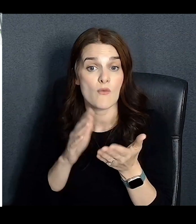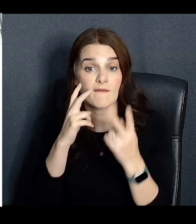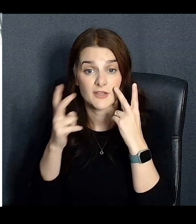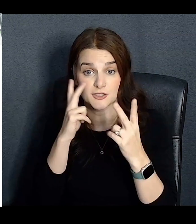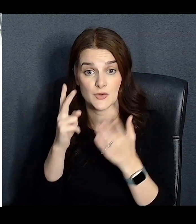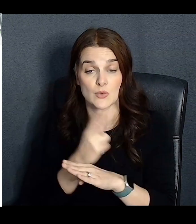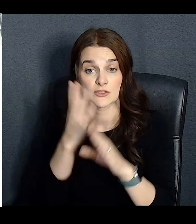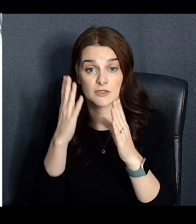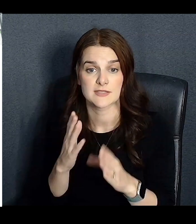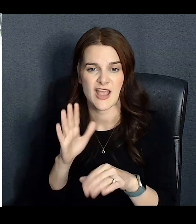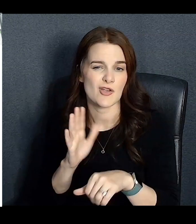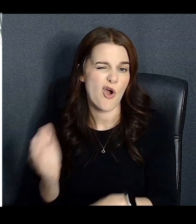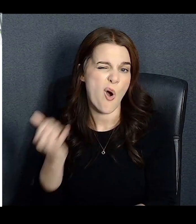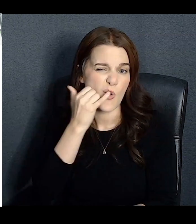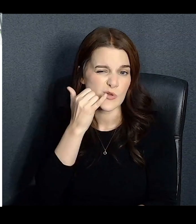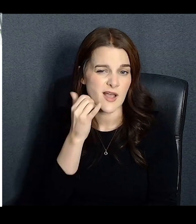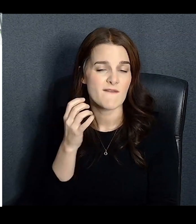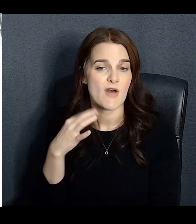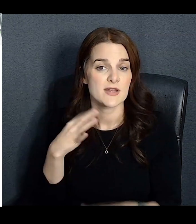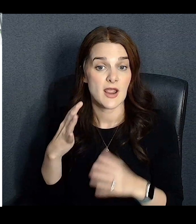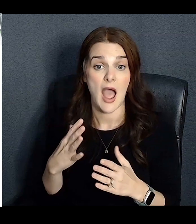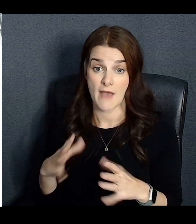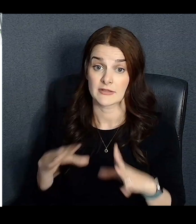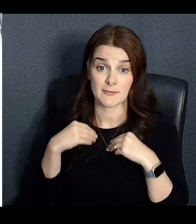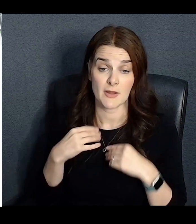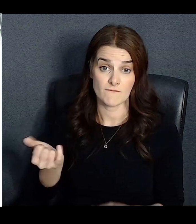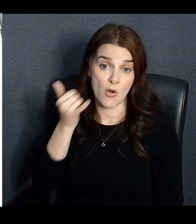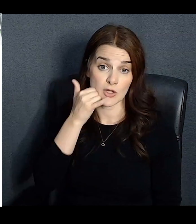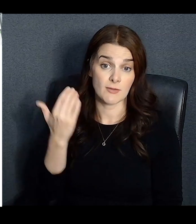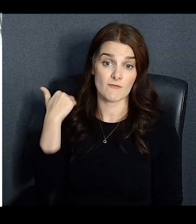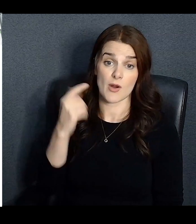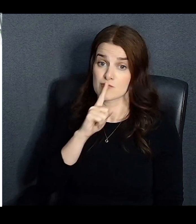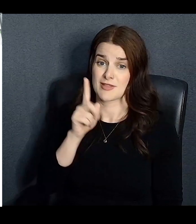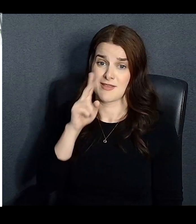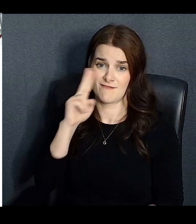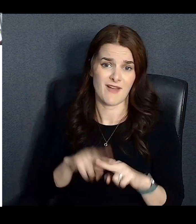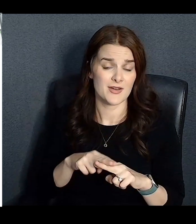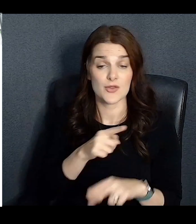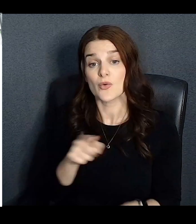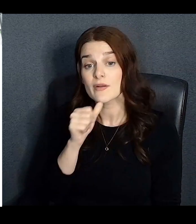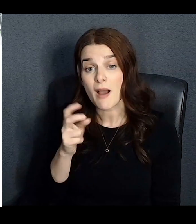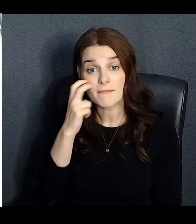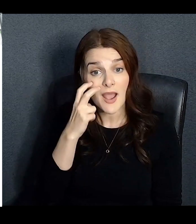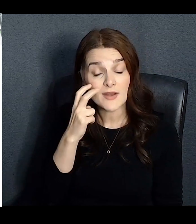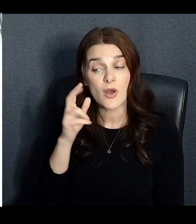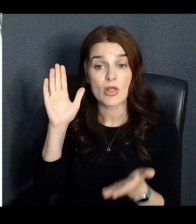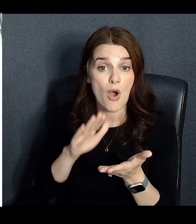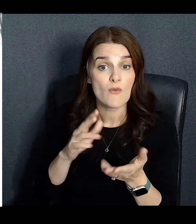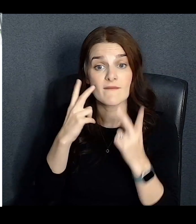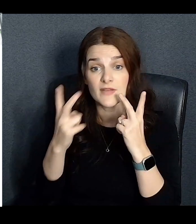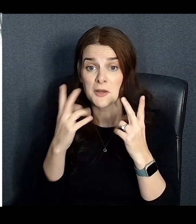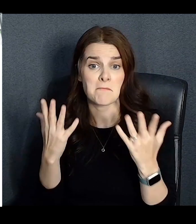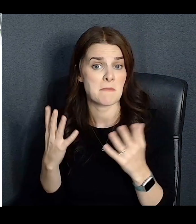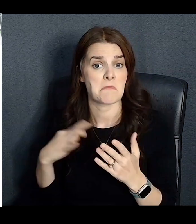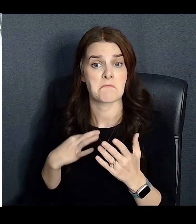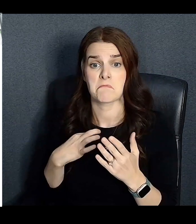assistants. So it calls a volunteer. I've taken Be My Eyes phone calls before. It's really fun. So if you are not blind or low vision, you